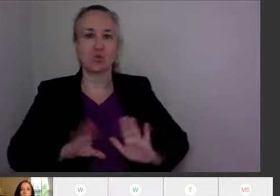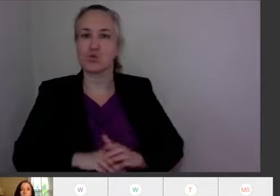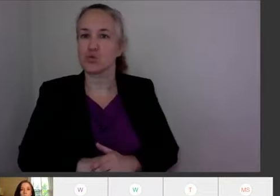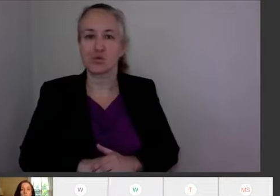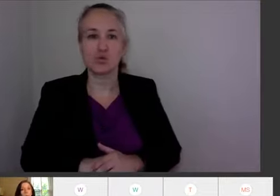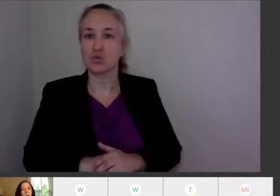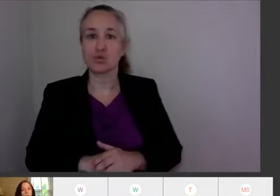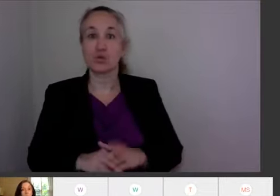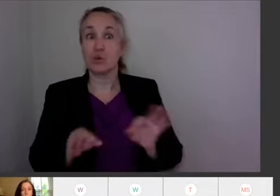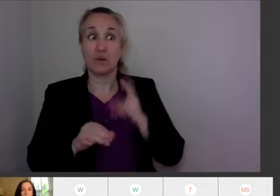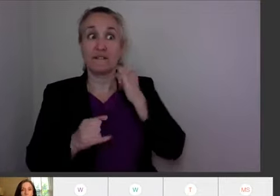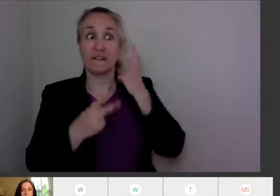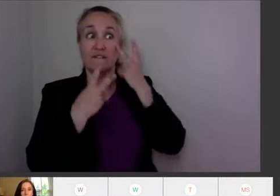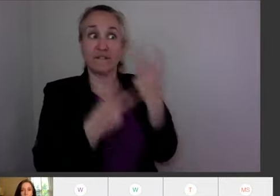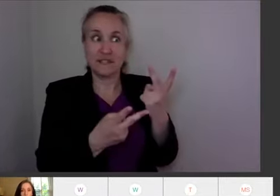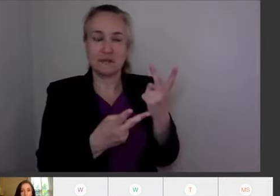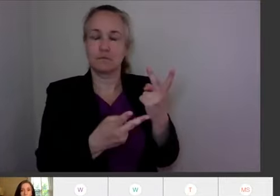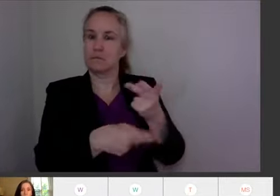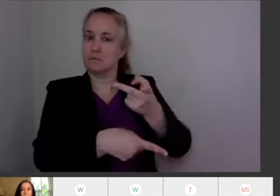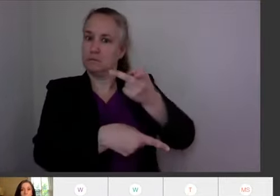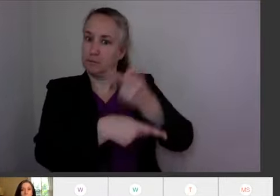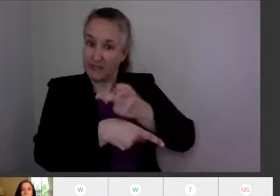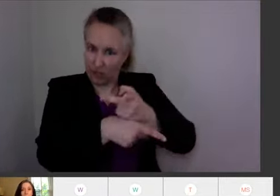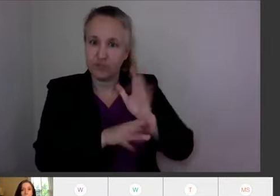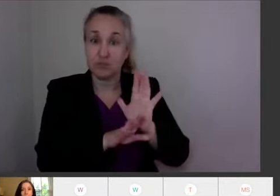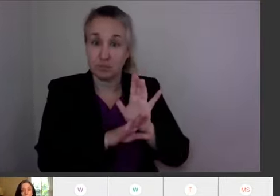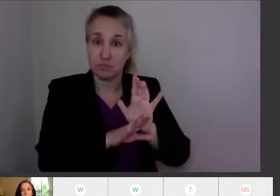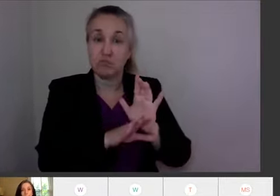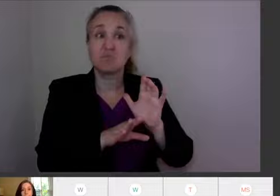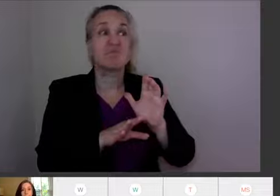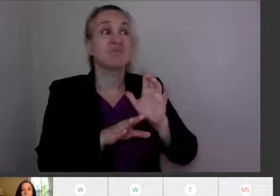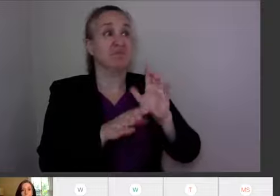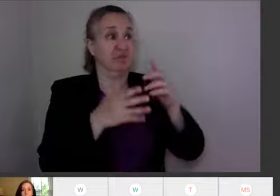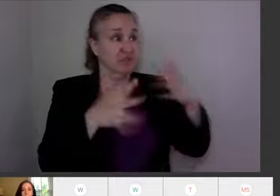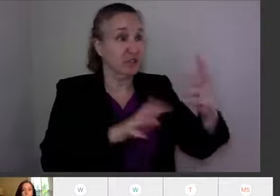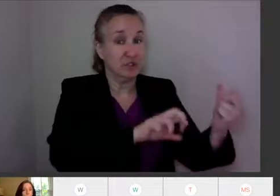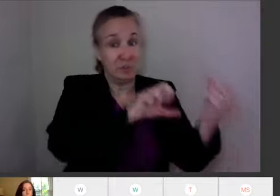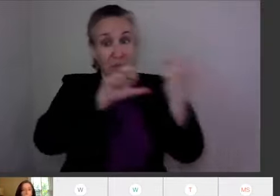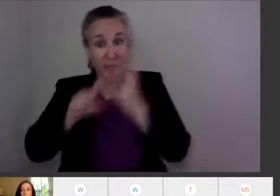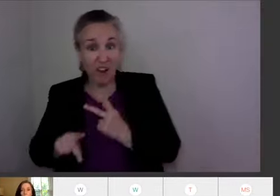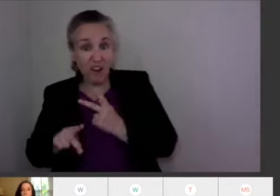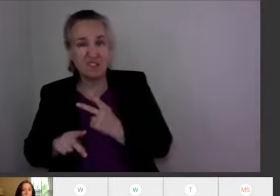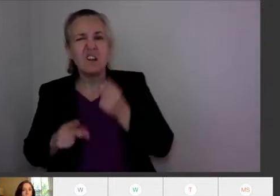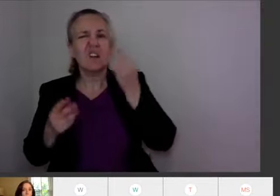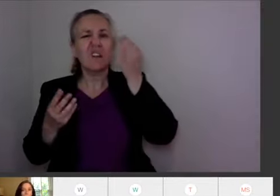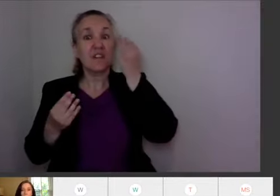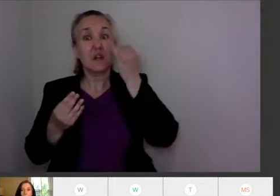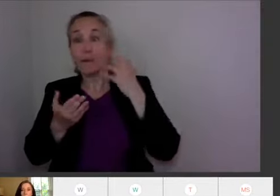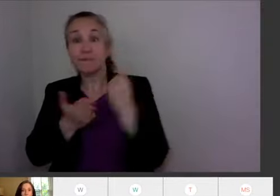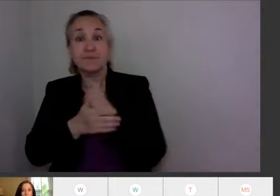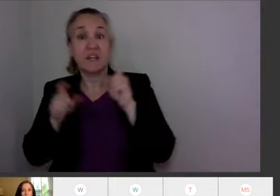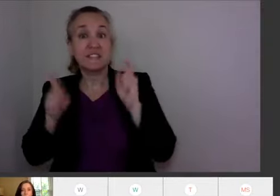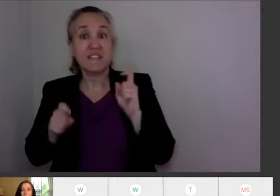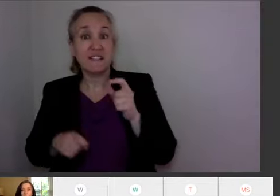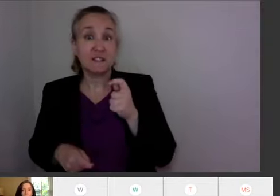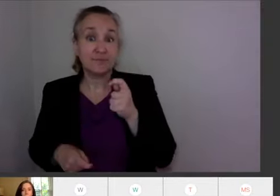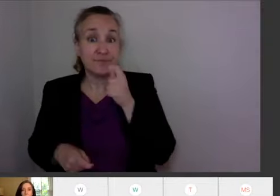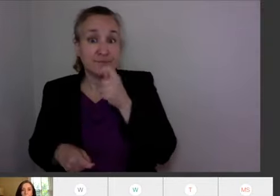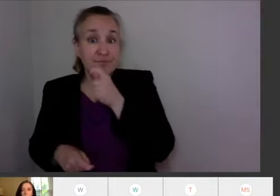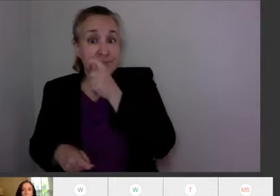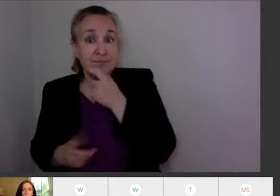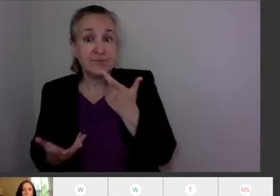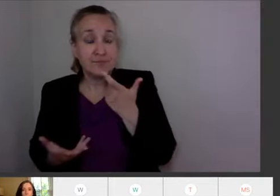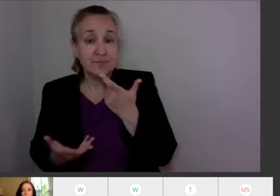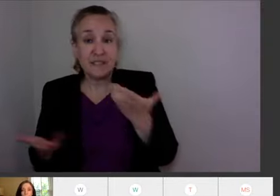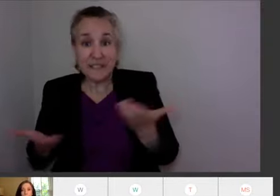of caution. And when you come back, think about getting tested. You know, we're going to make it very easy and no